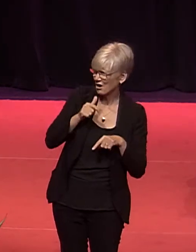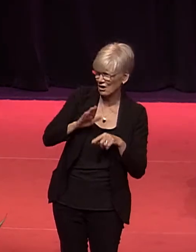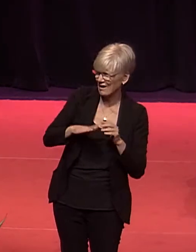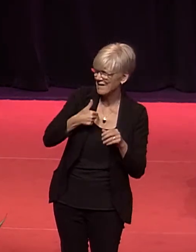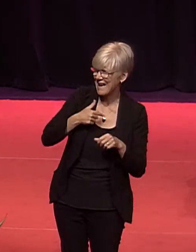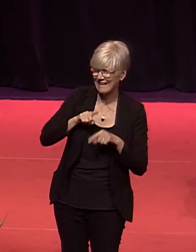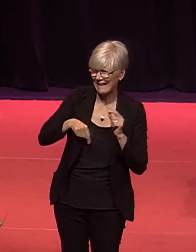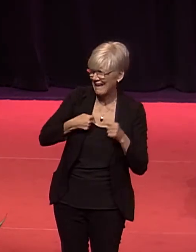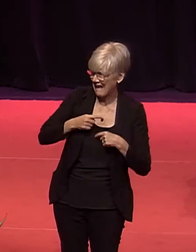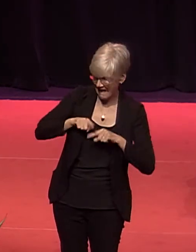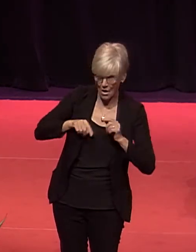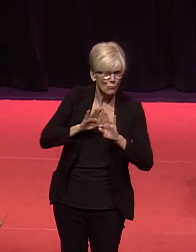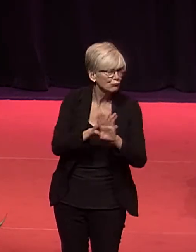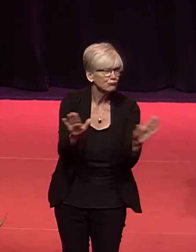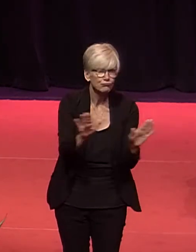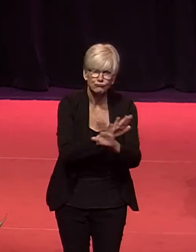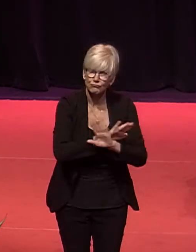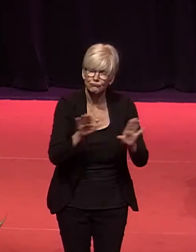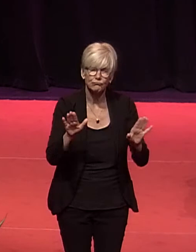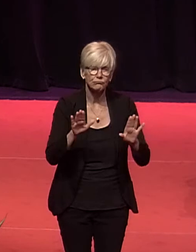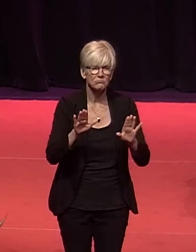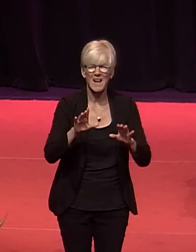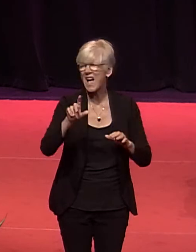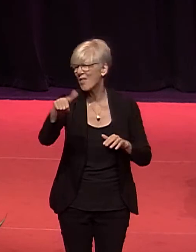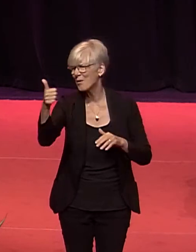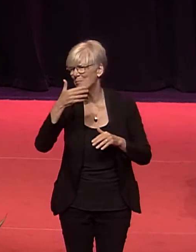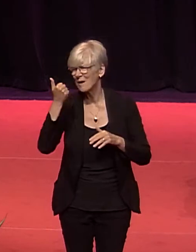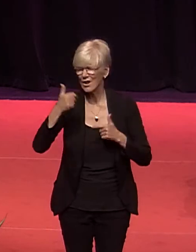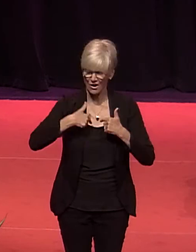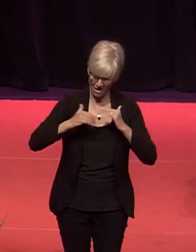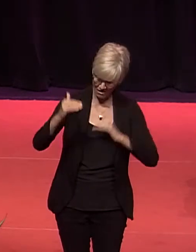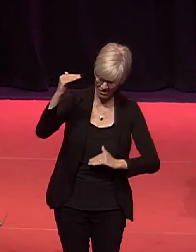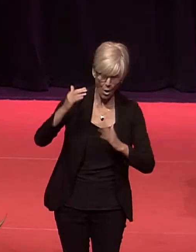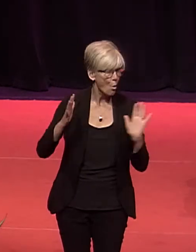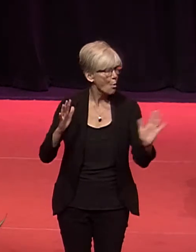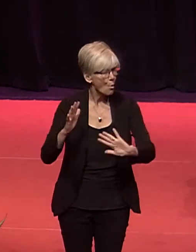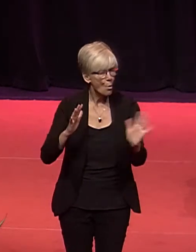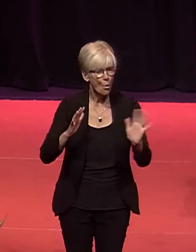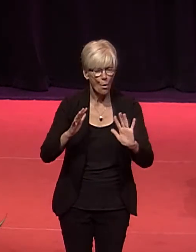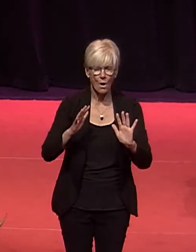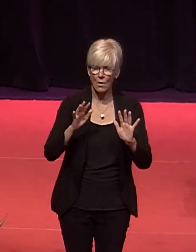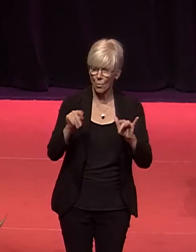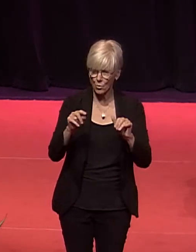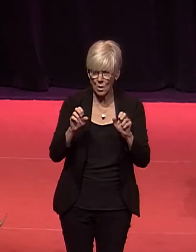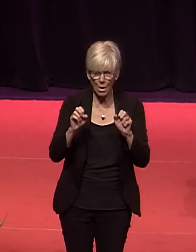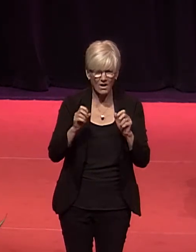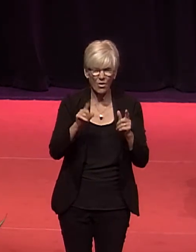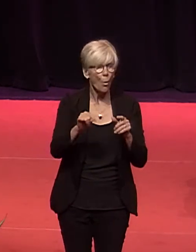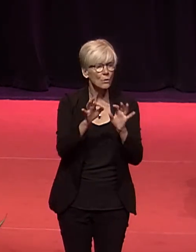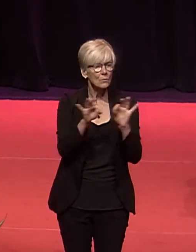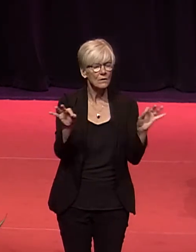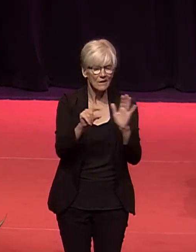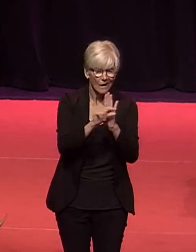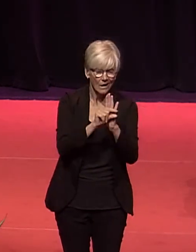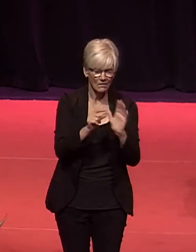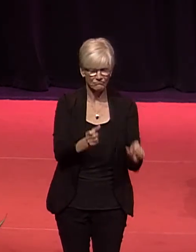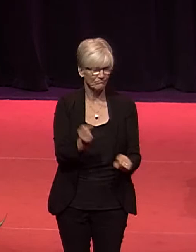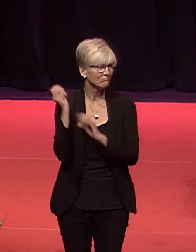enough, I can't do that, someone else can do it better." Take those phrases right out of your